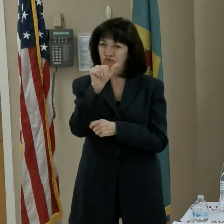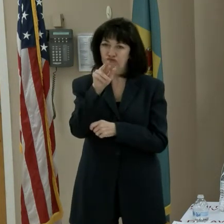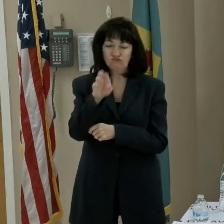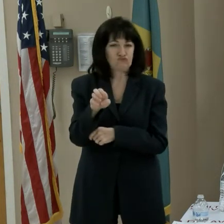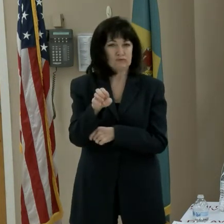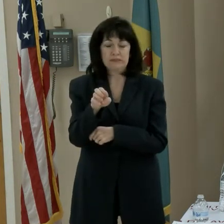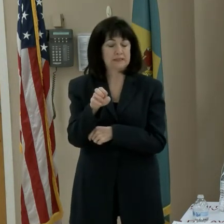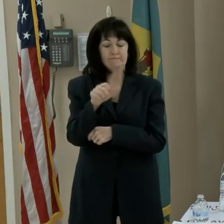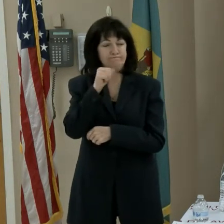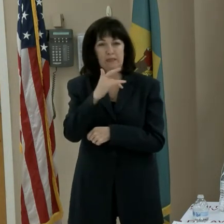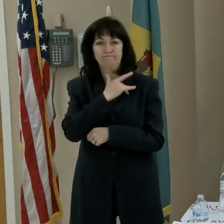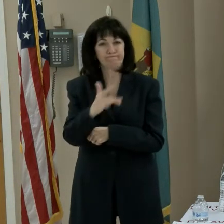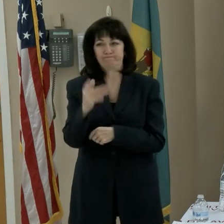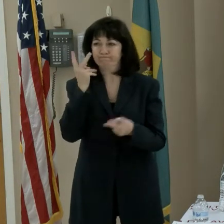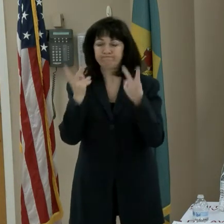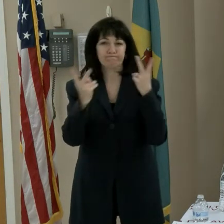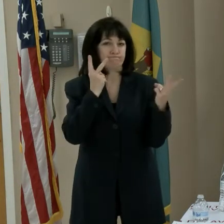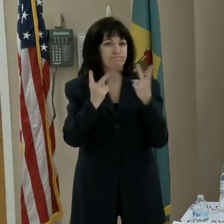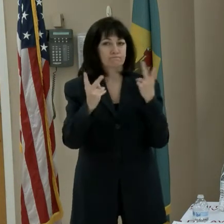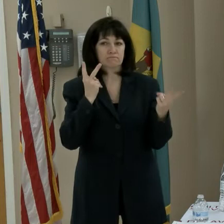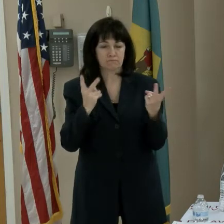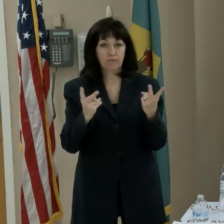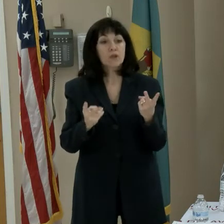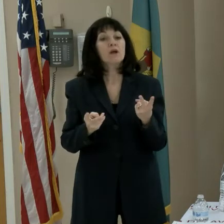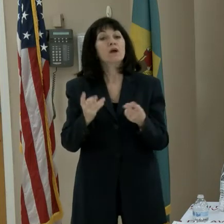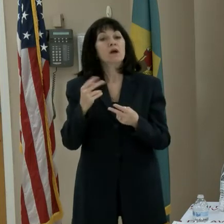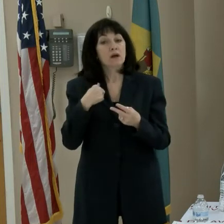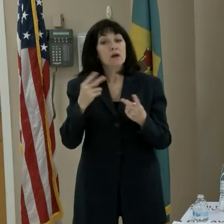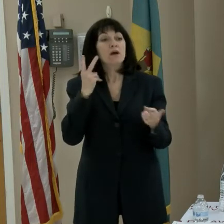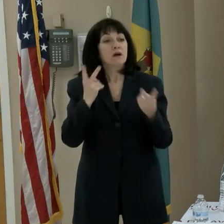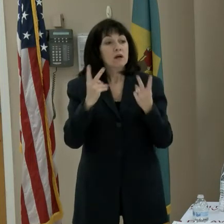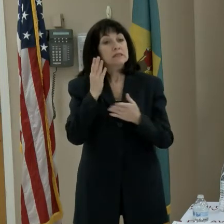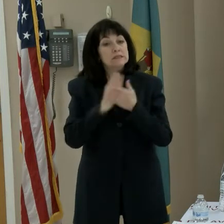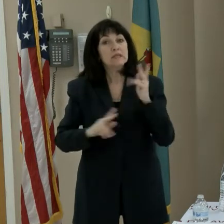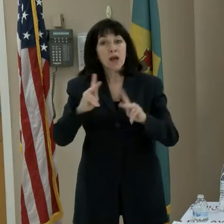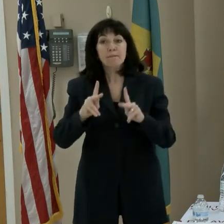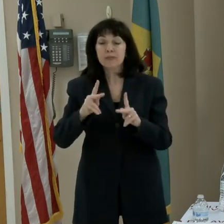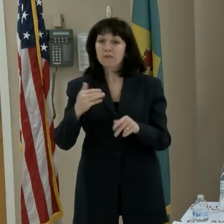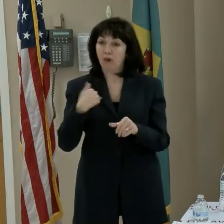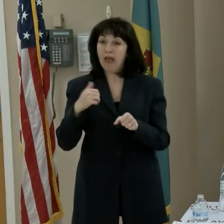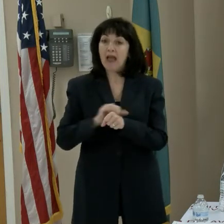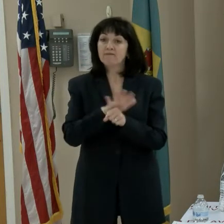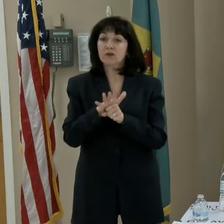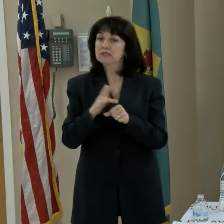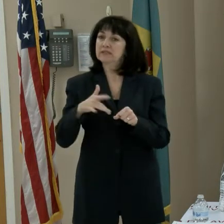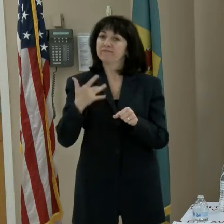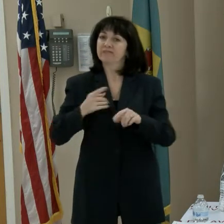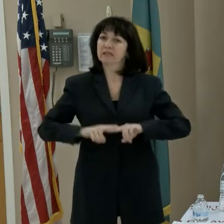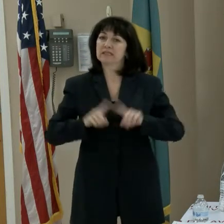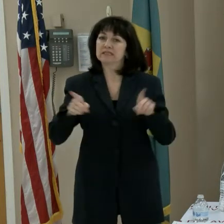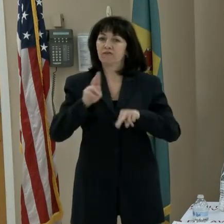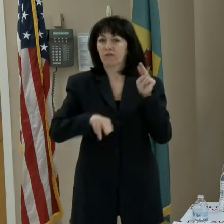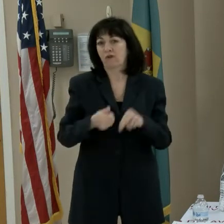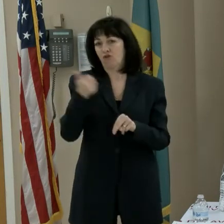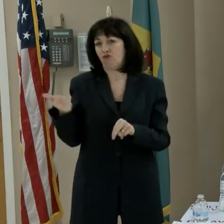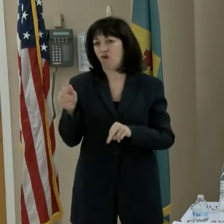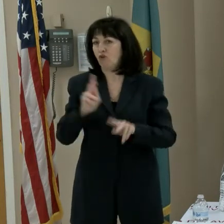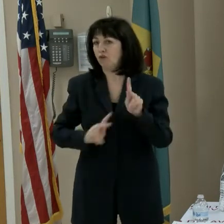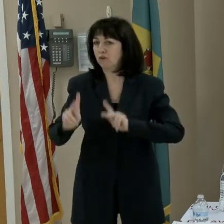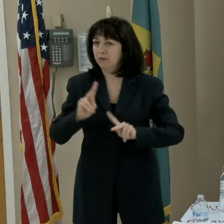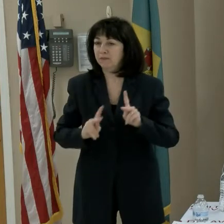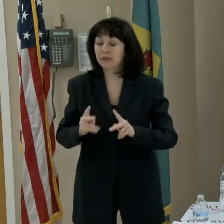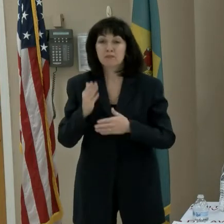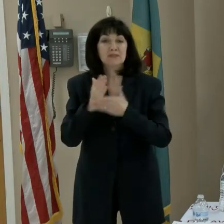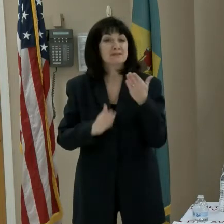but we really don't know. And what we have seen is some people who have coronavirus feel differently than others. Some just get a mild